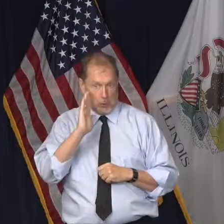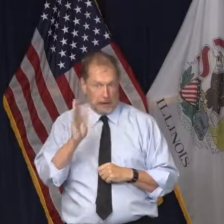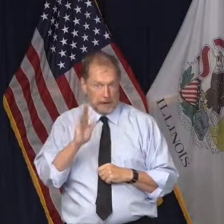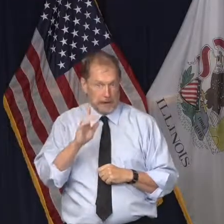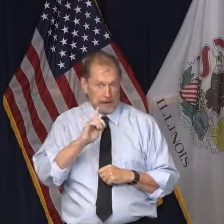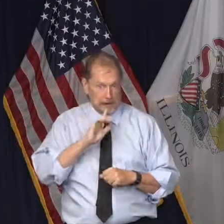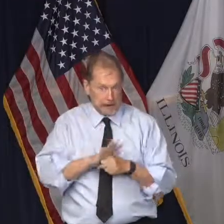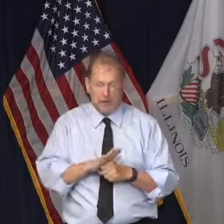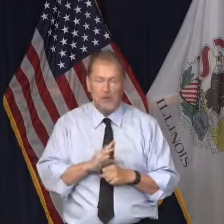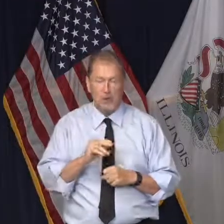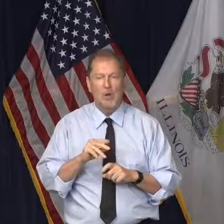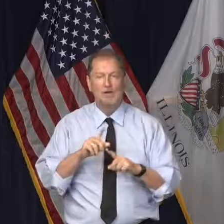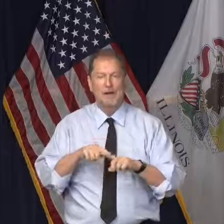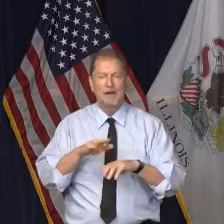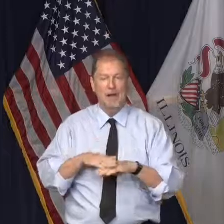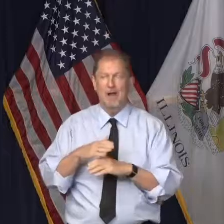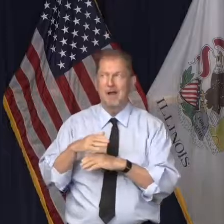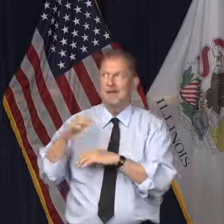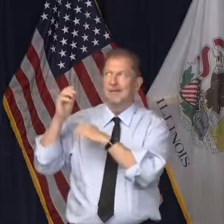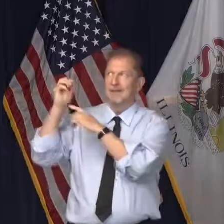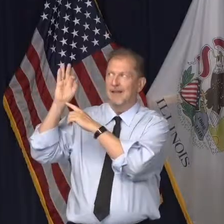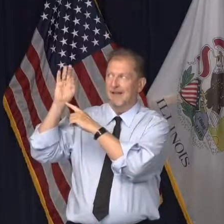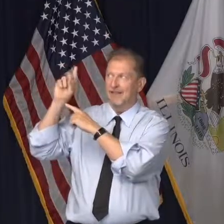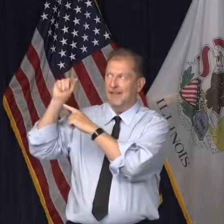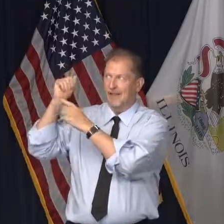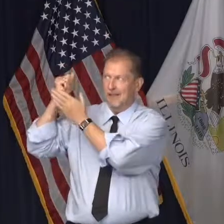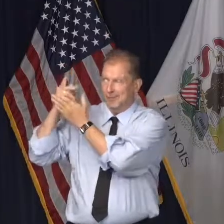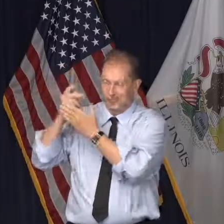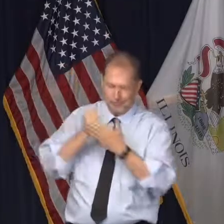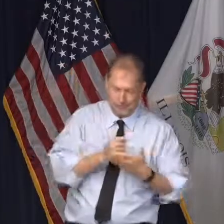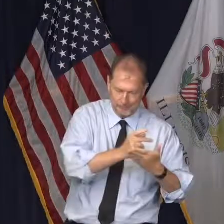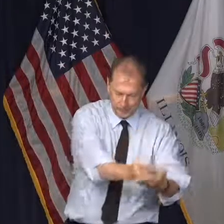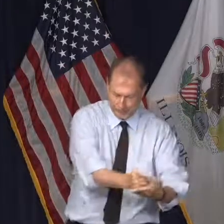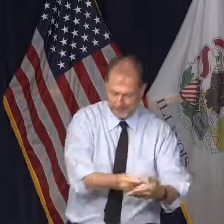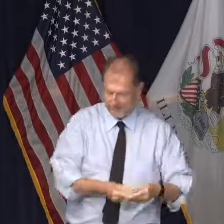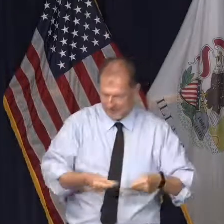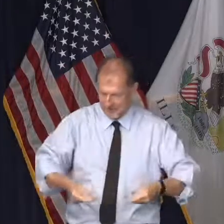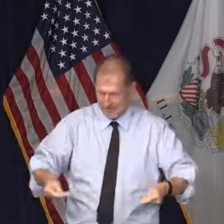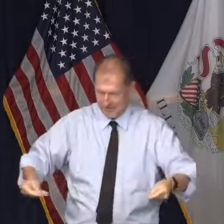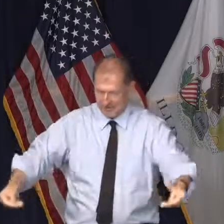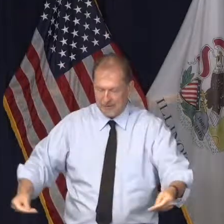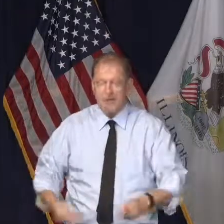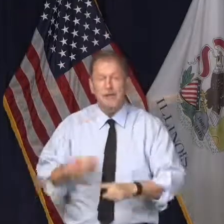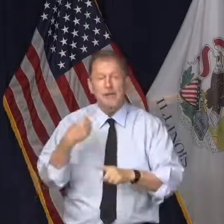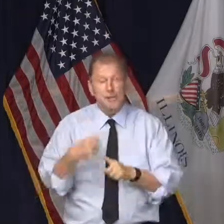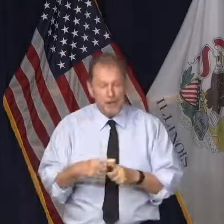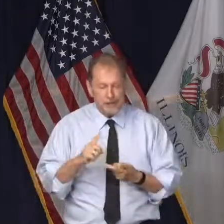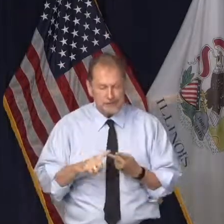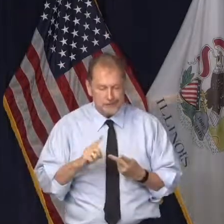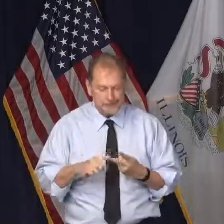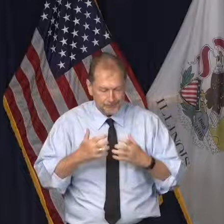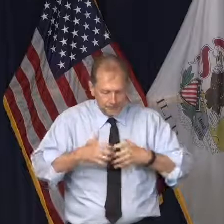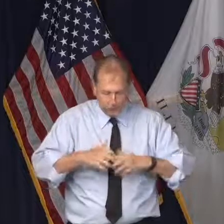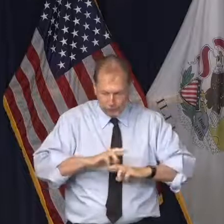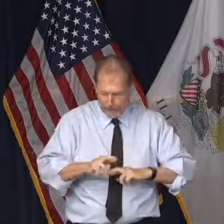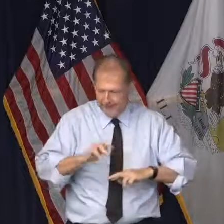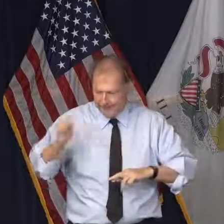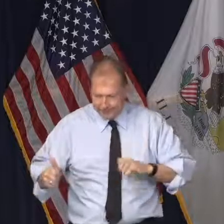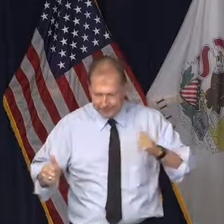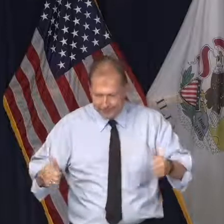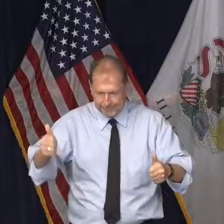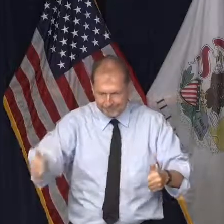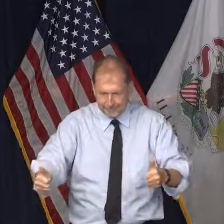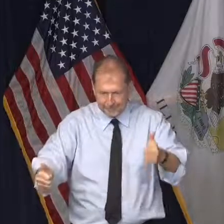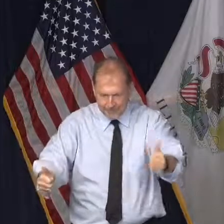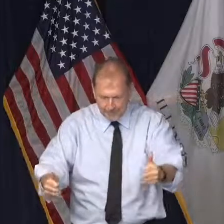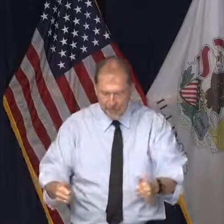on the FDA. And part of this is dependent upon, how efficacious the manufacturing of and the